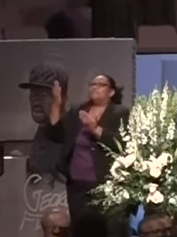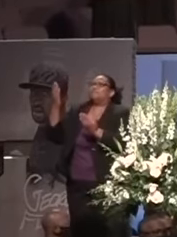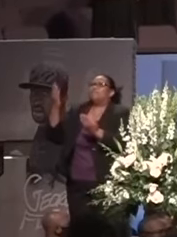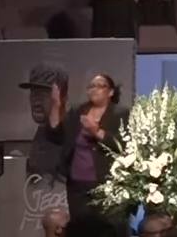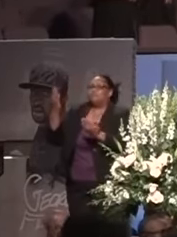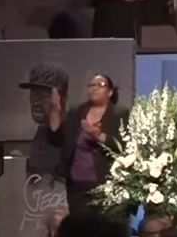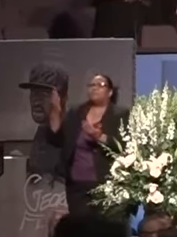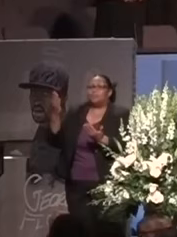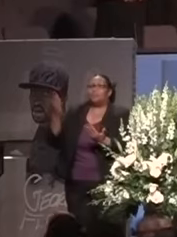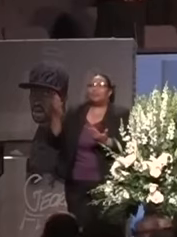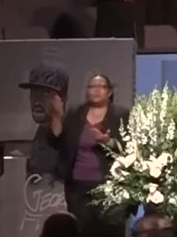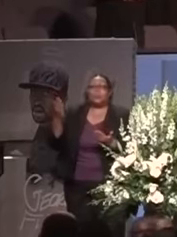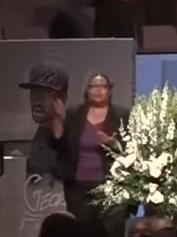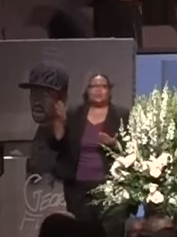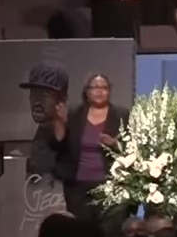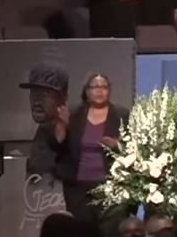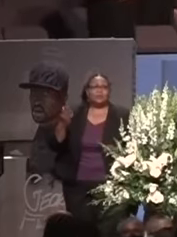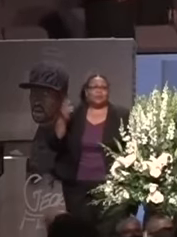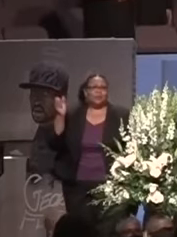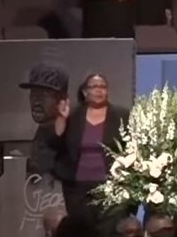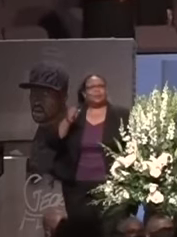stay on me.